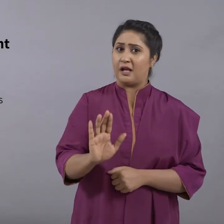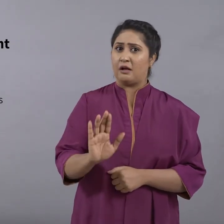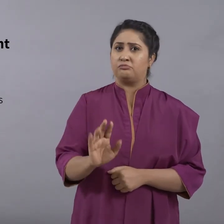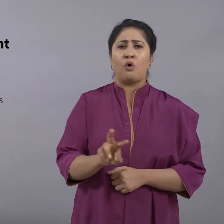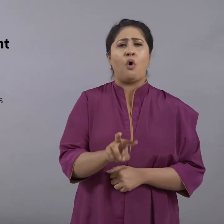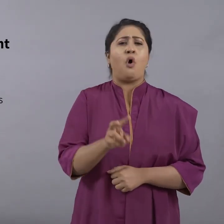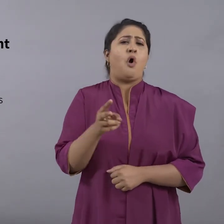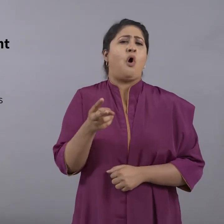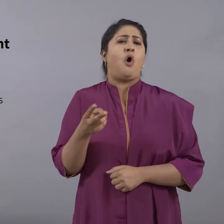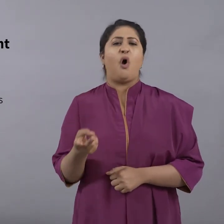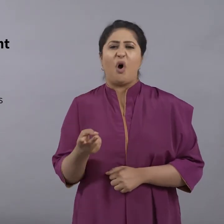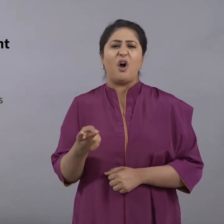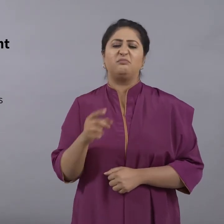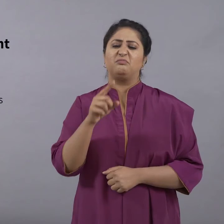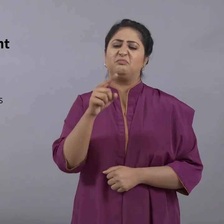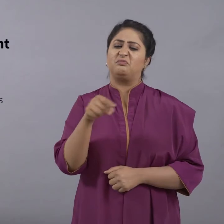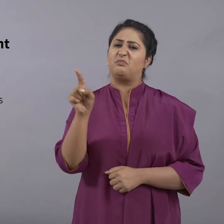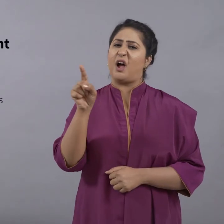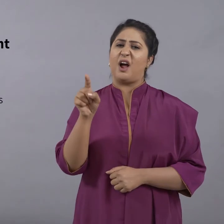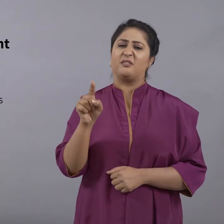mark no.